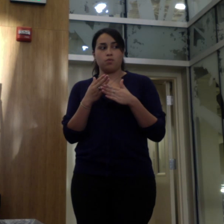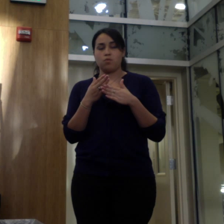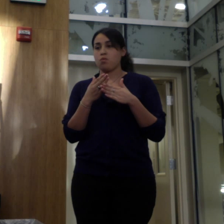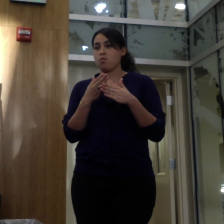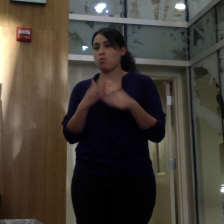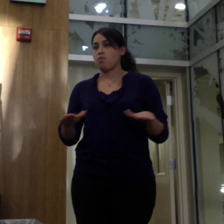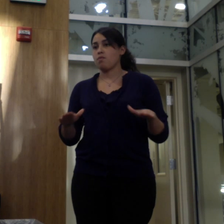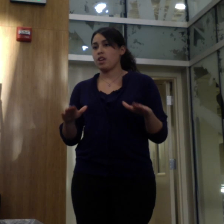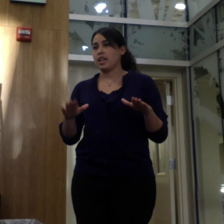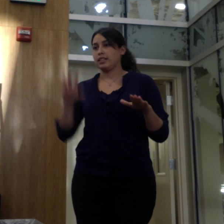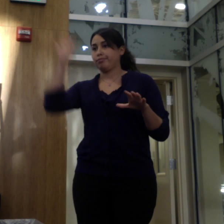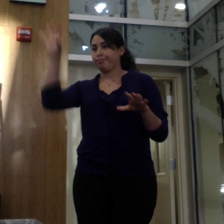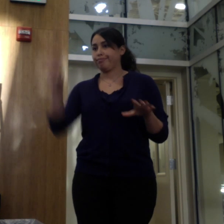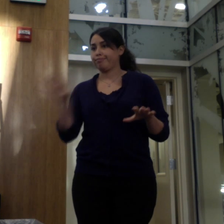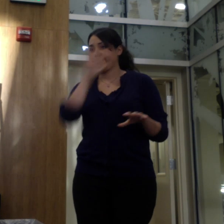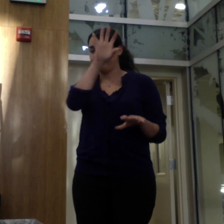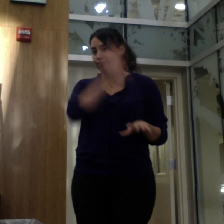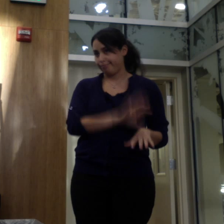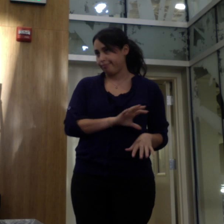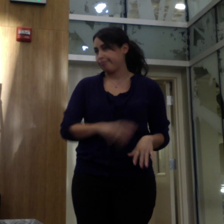categories.